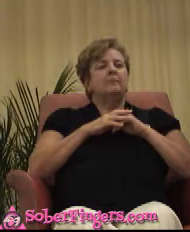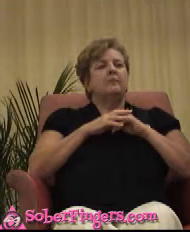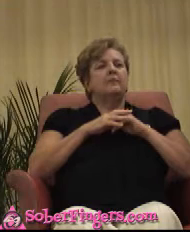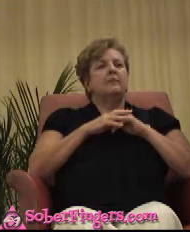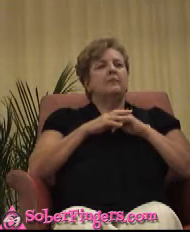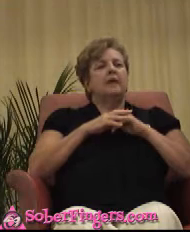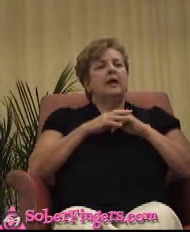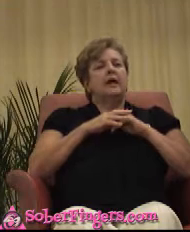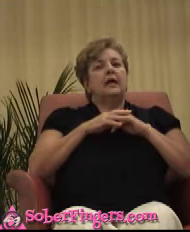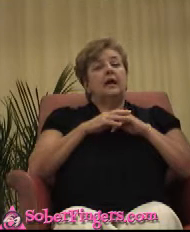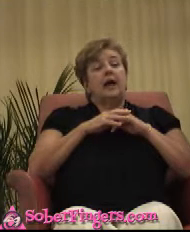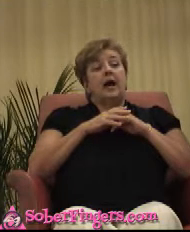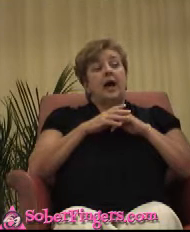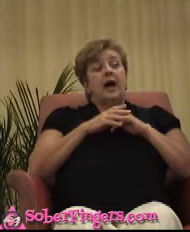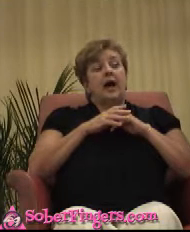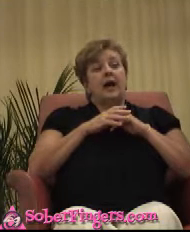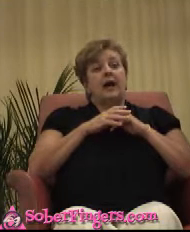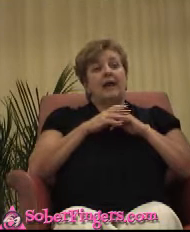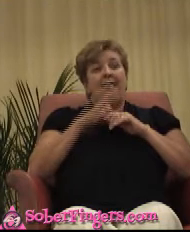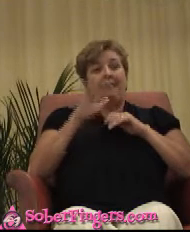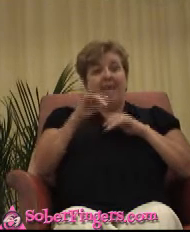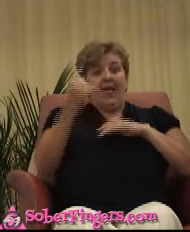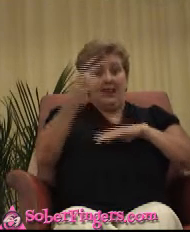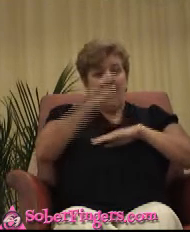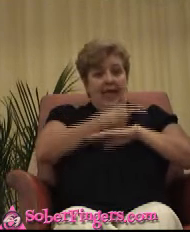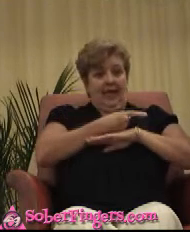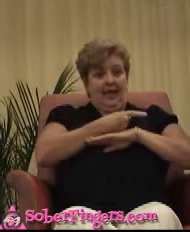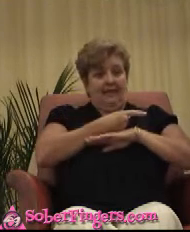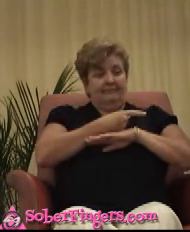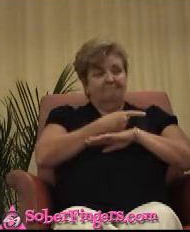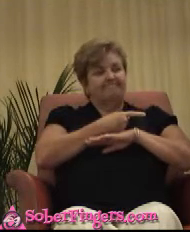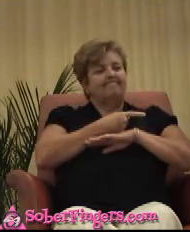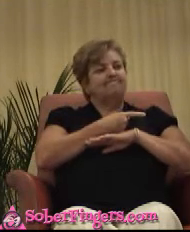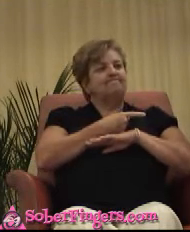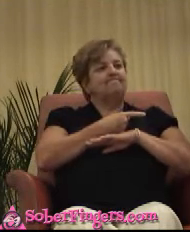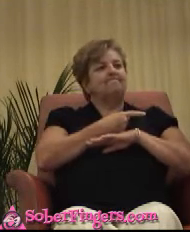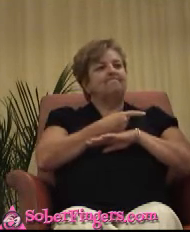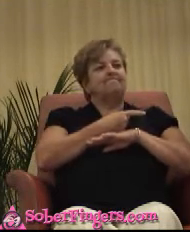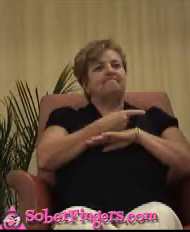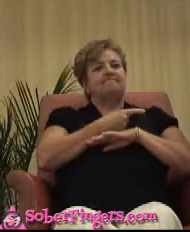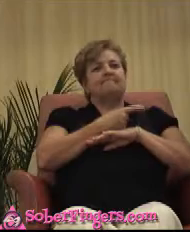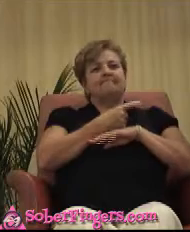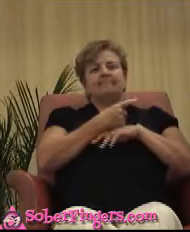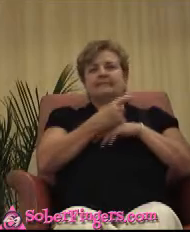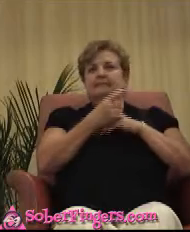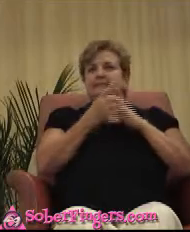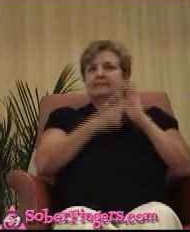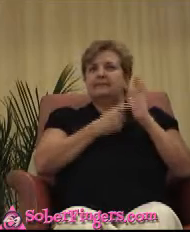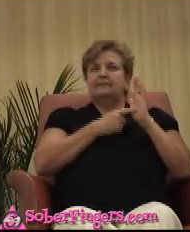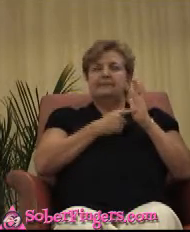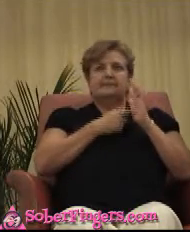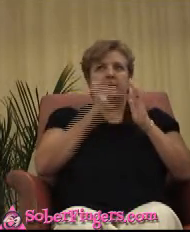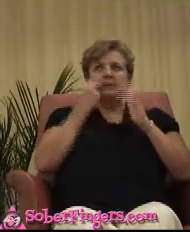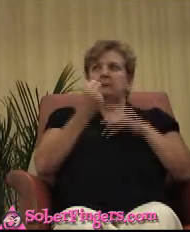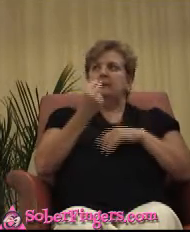I spent 12 hours that day, sometimes in a very surreal setting, thinking that this just couldn't be happening to